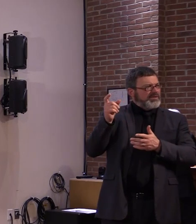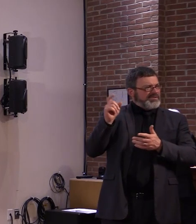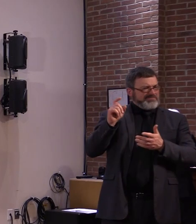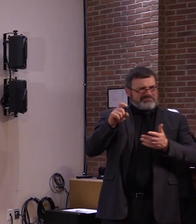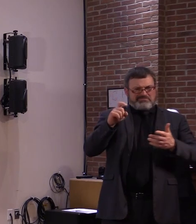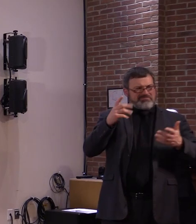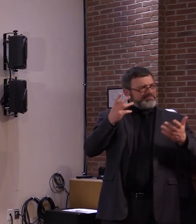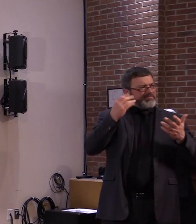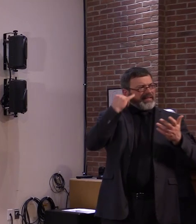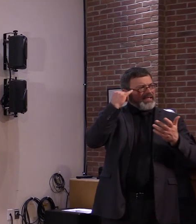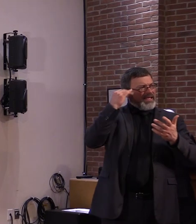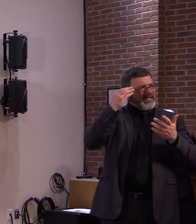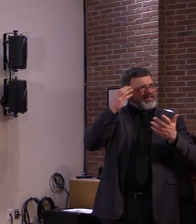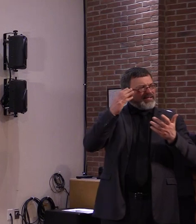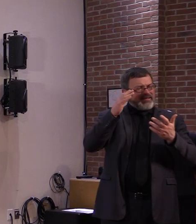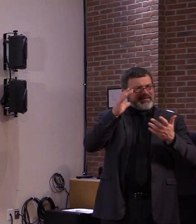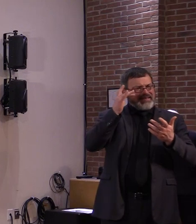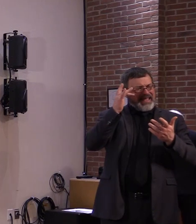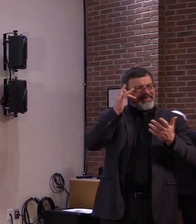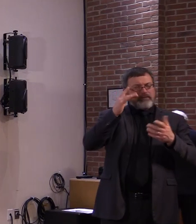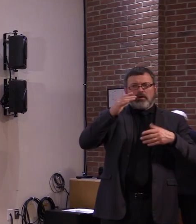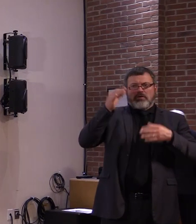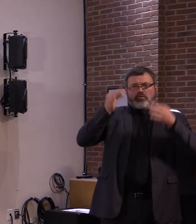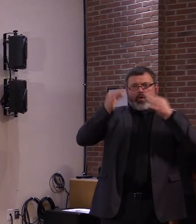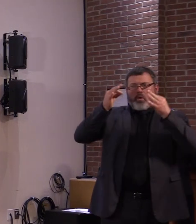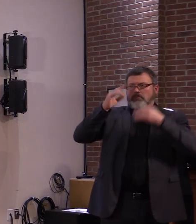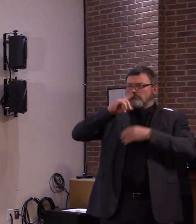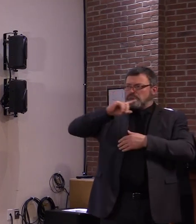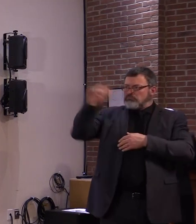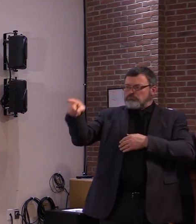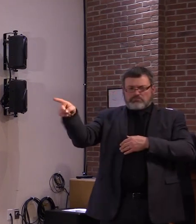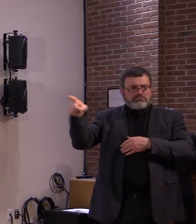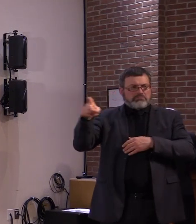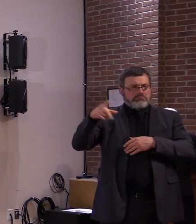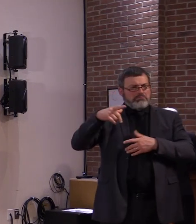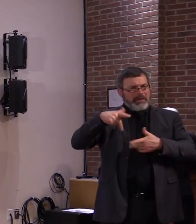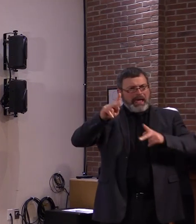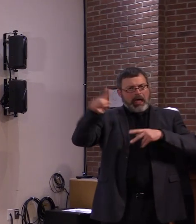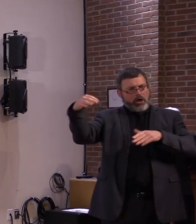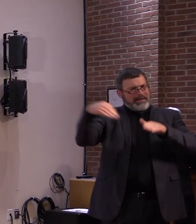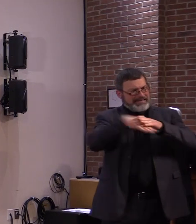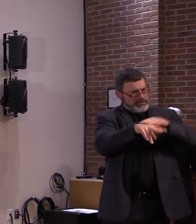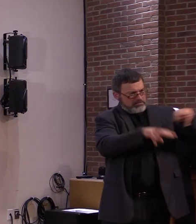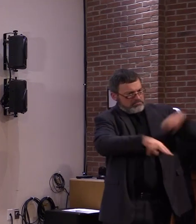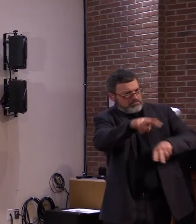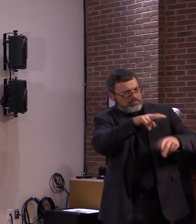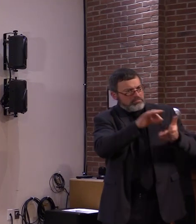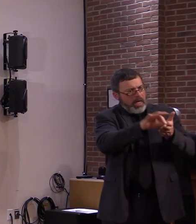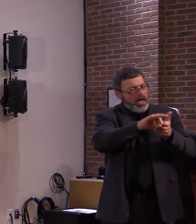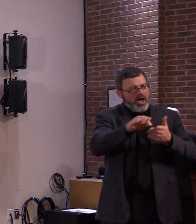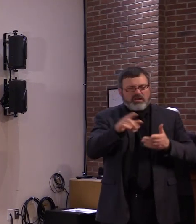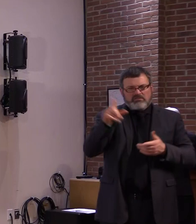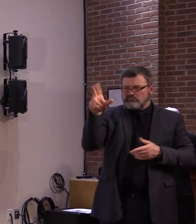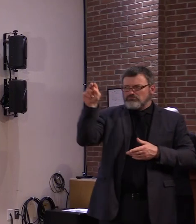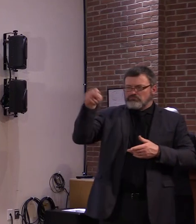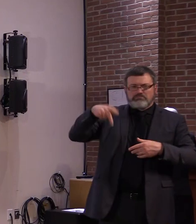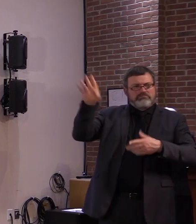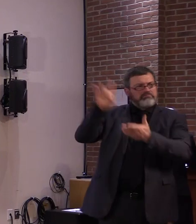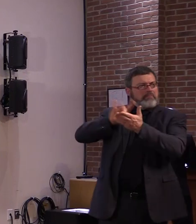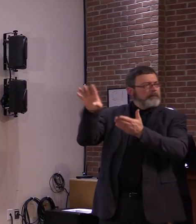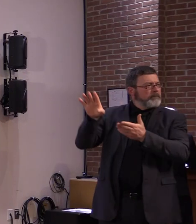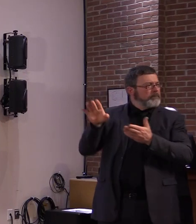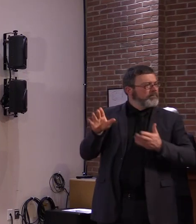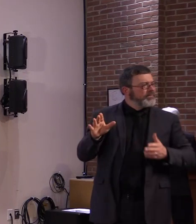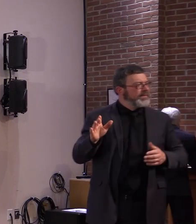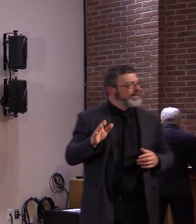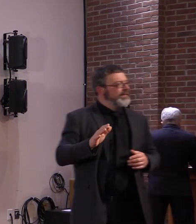they would be kicked out or left out, kept out? Yeah, I have no idea. Probably a better question for their states.